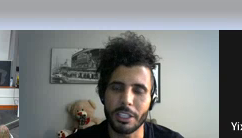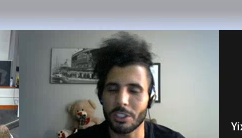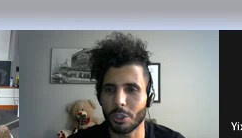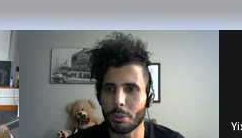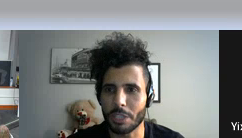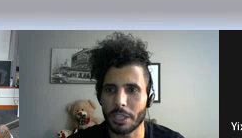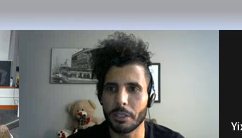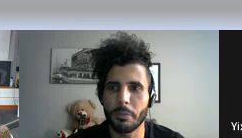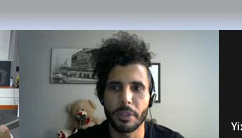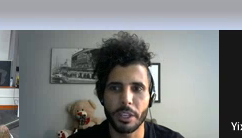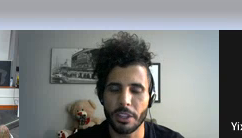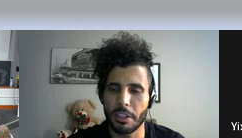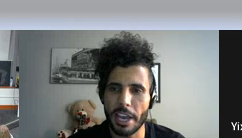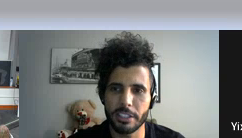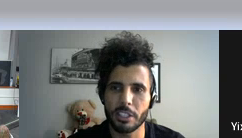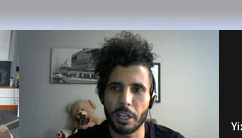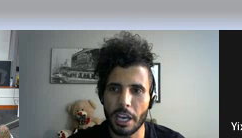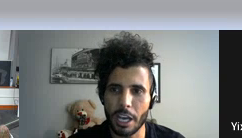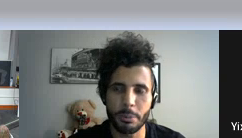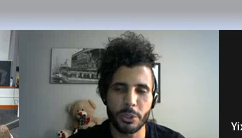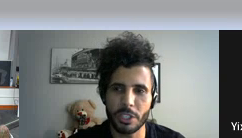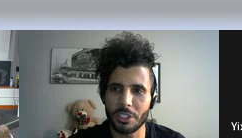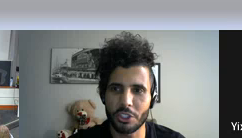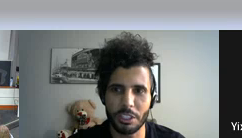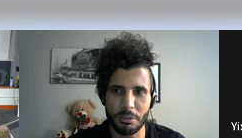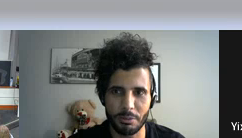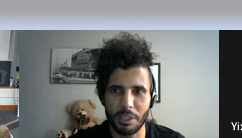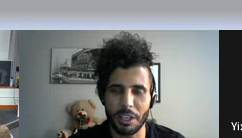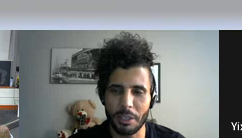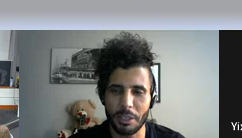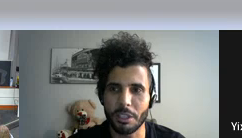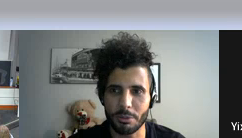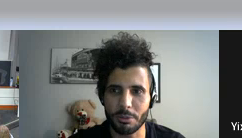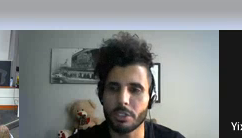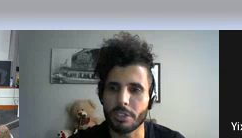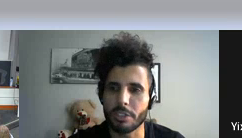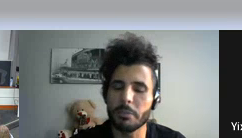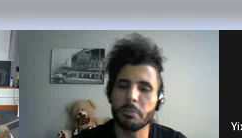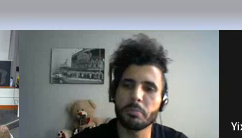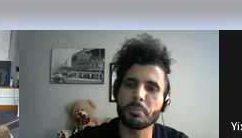ST Homesign. That's a high percentage of difference, right?